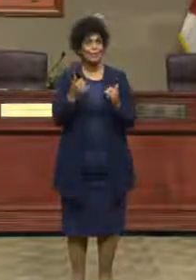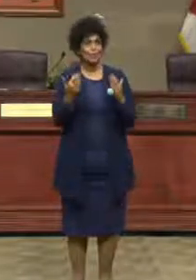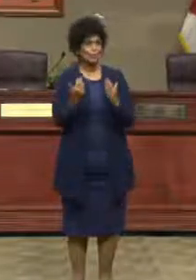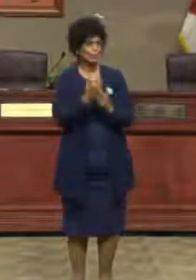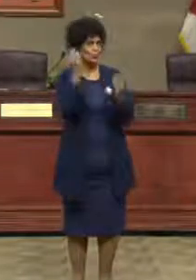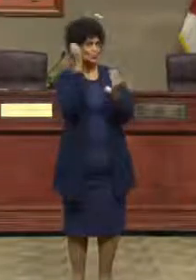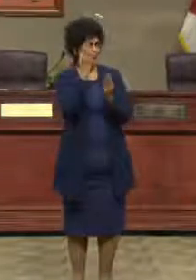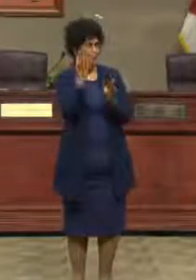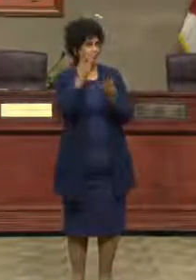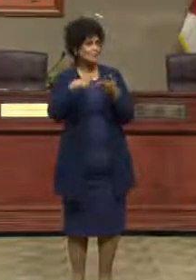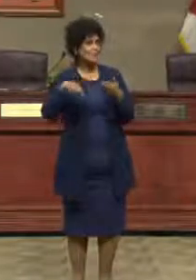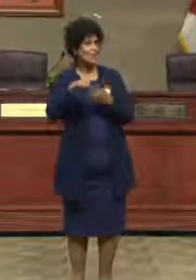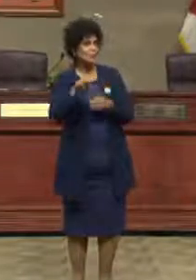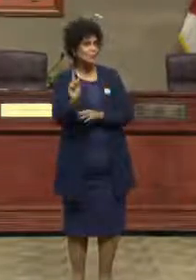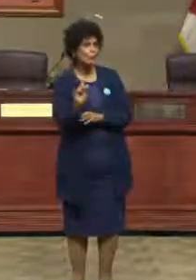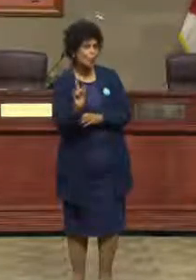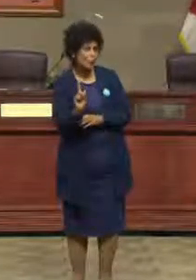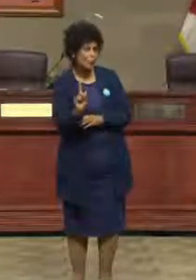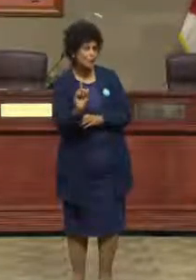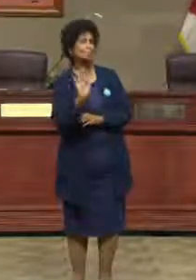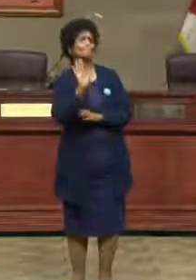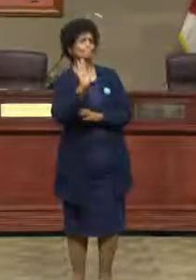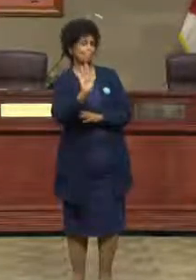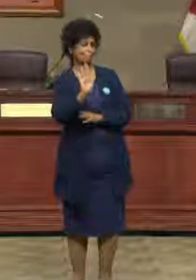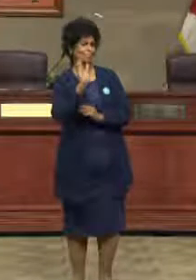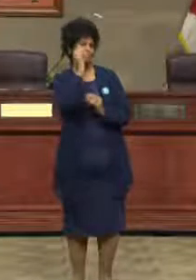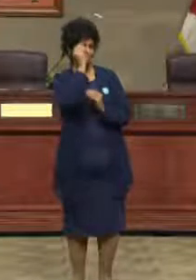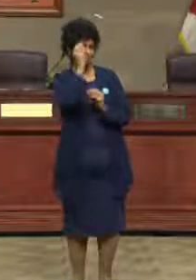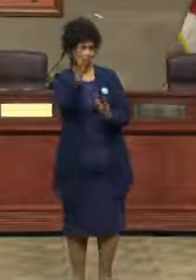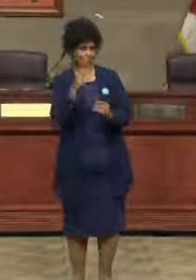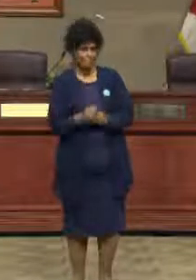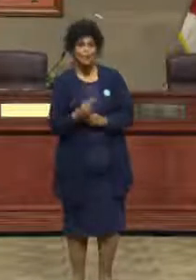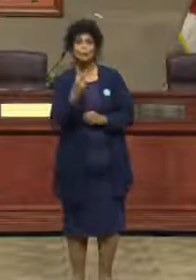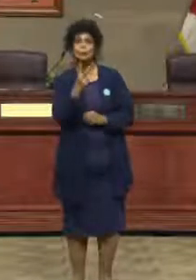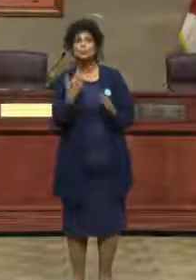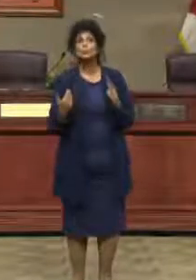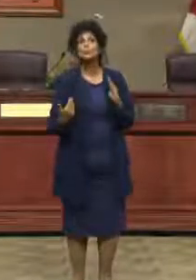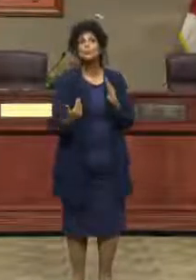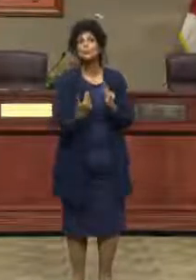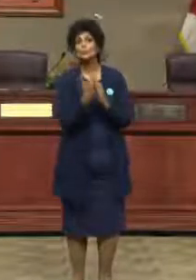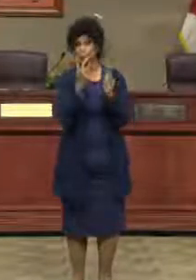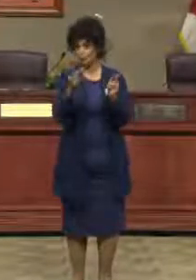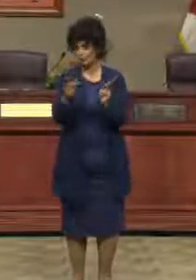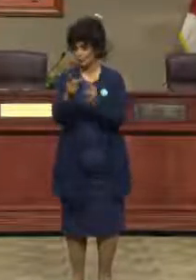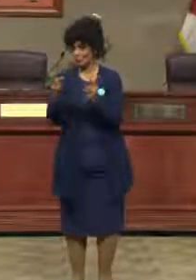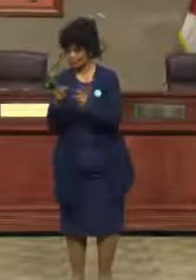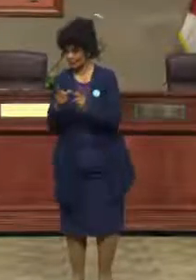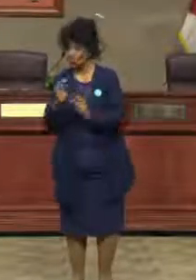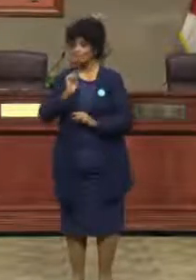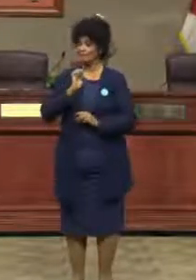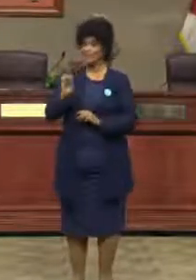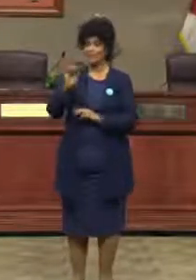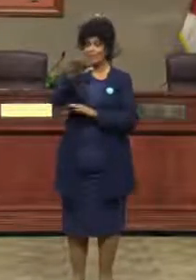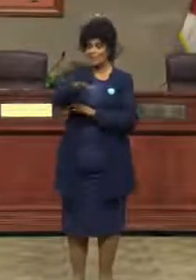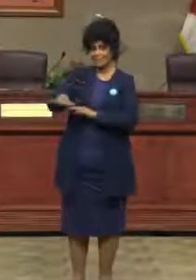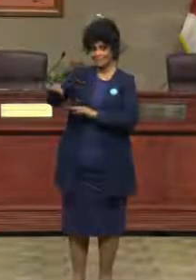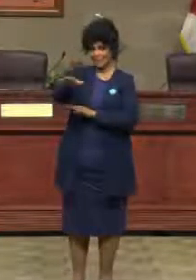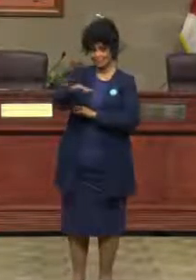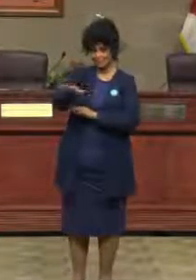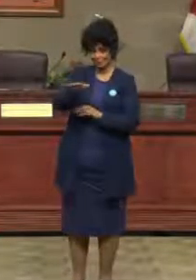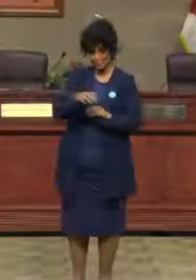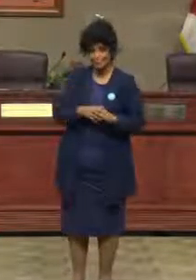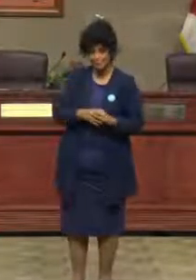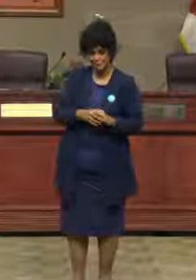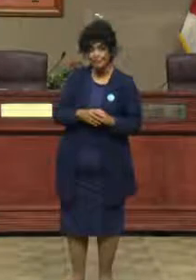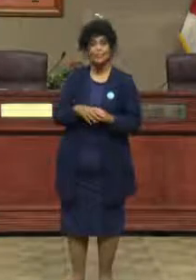week? Orange County will operate 2 new mobile vaccination sites on the east side of the county. The